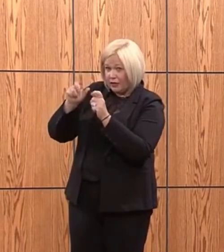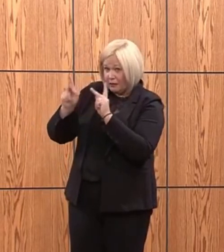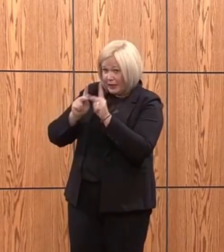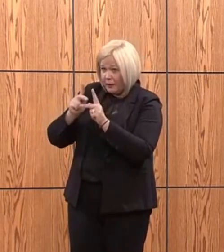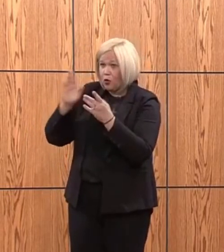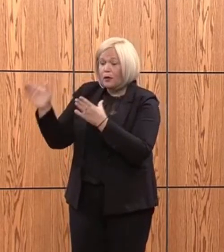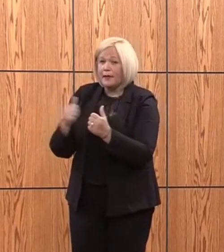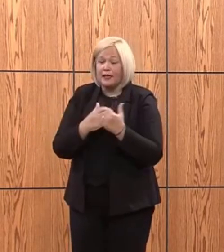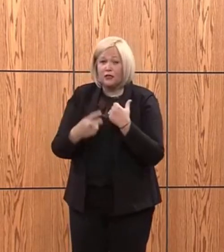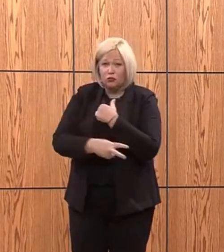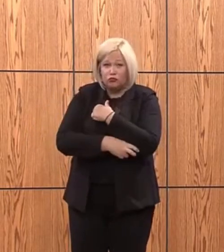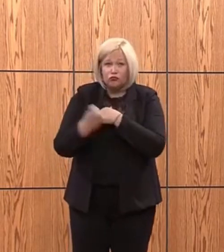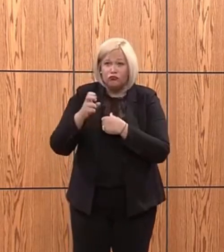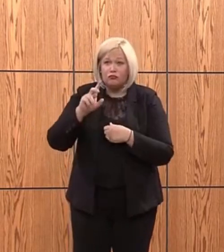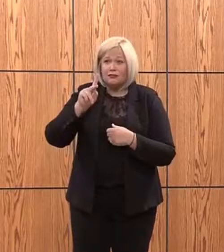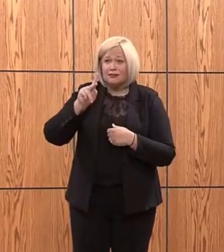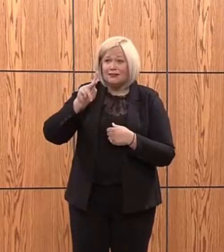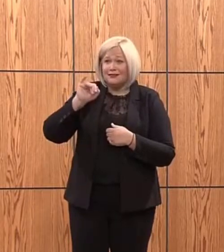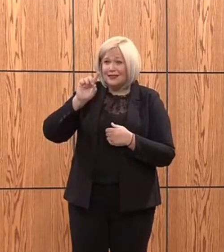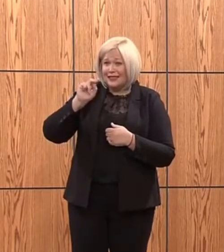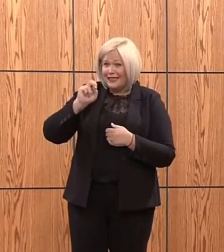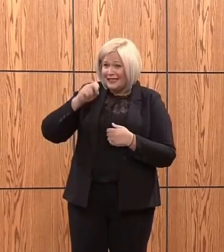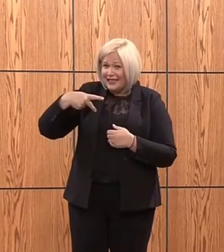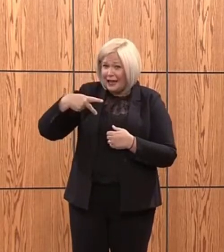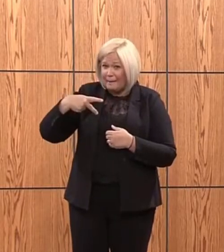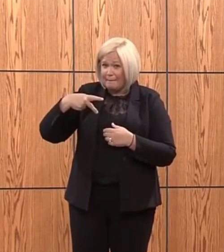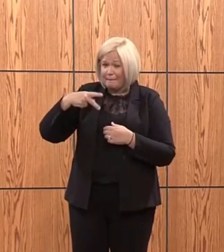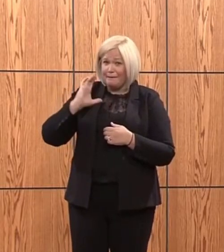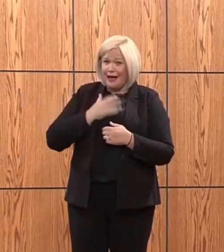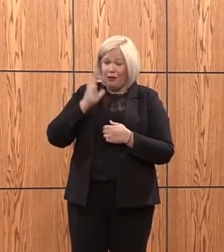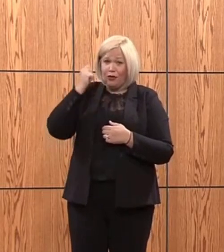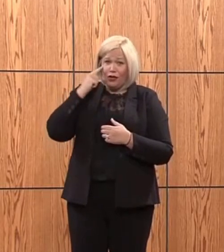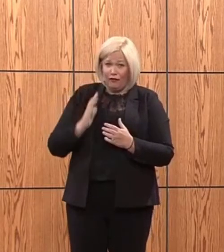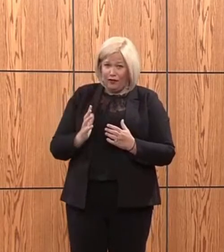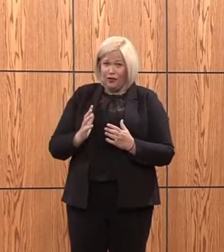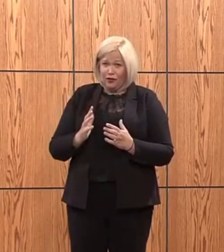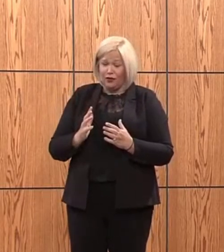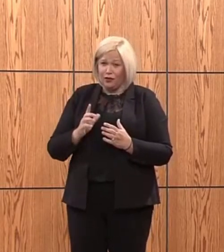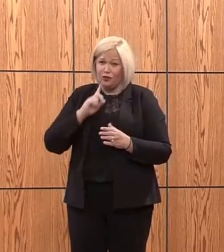the governor and acting in furtherance of that plan.